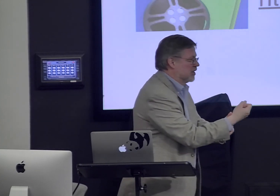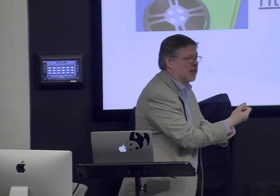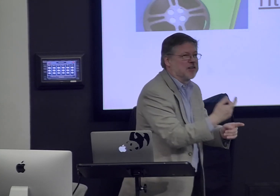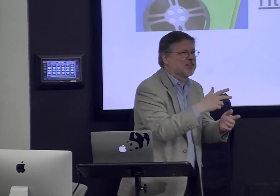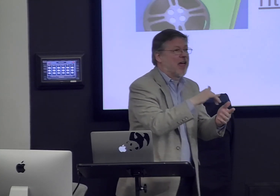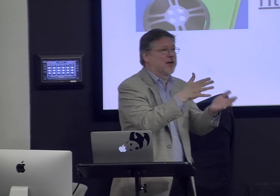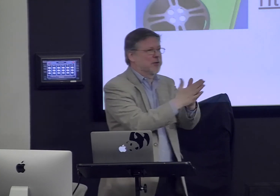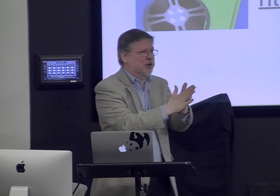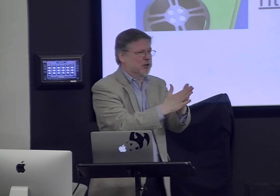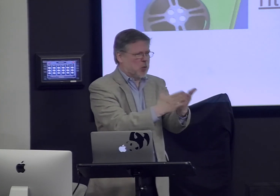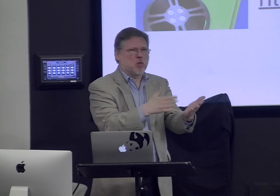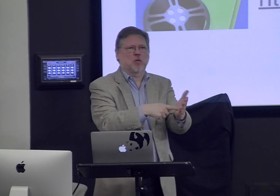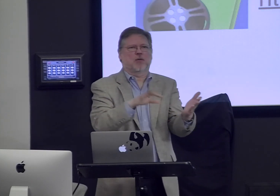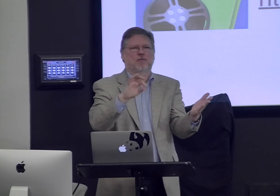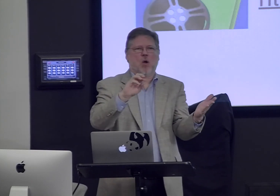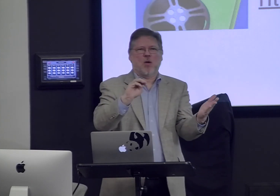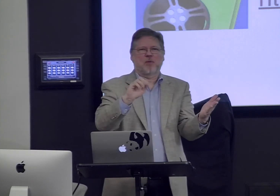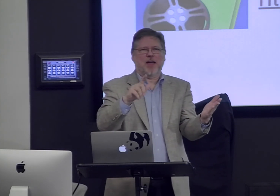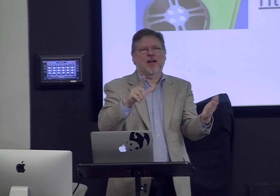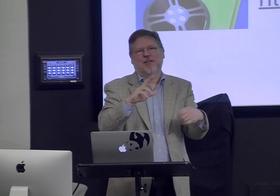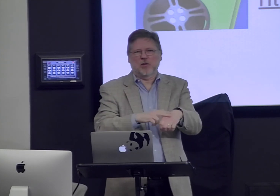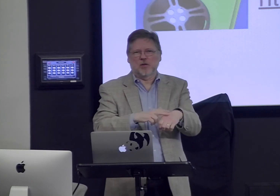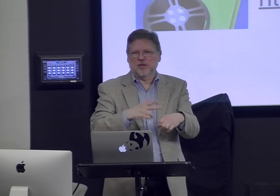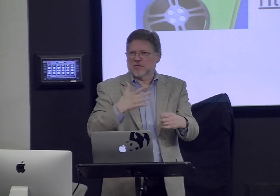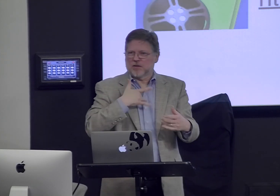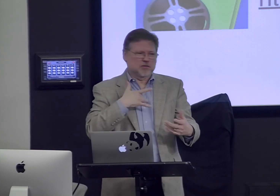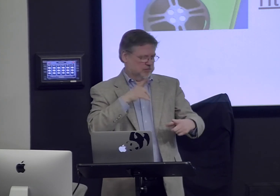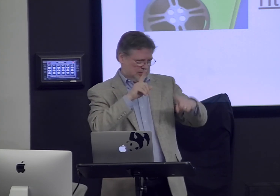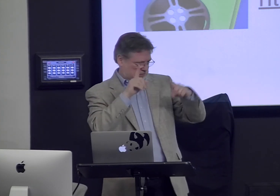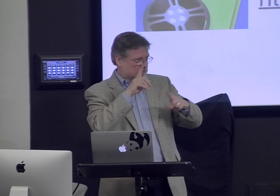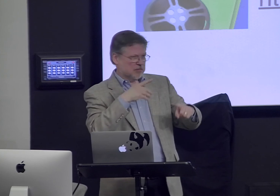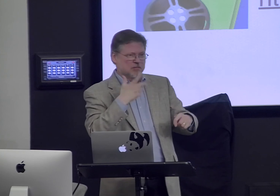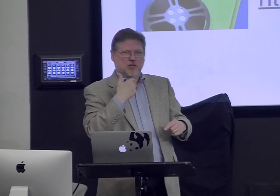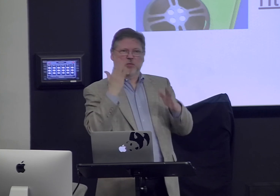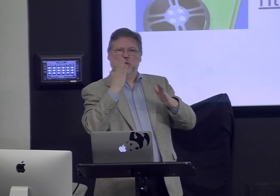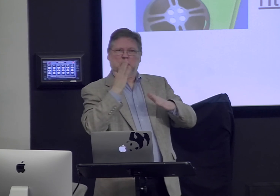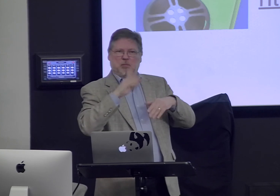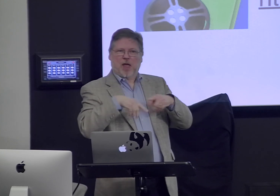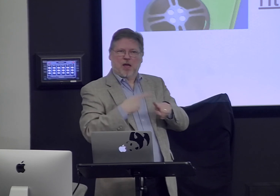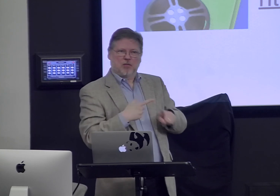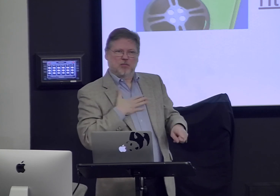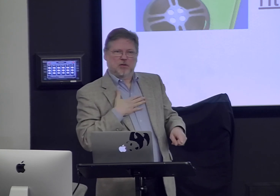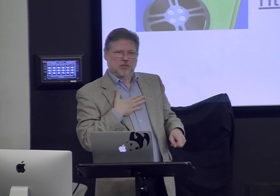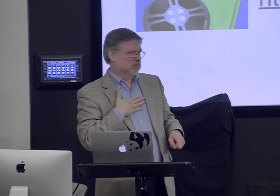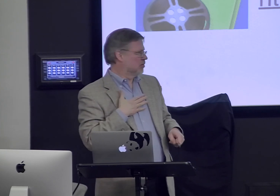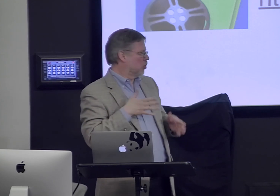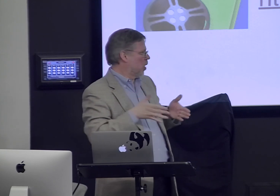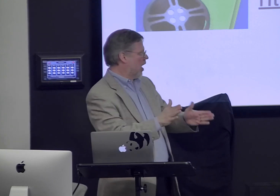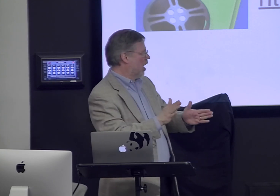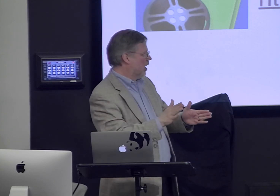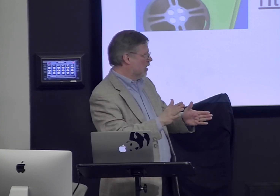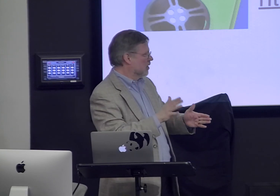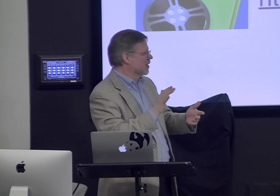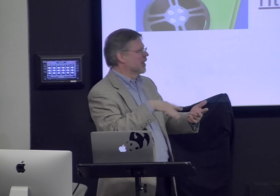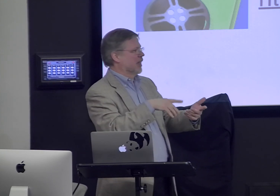do have different signs that they use or choose depending on the situation. So obviously in a